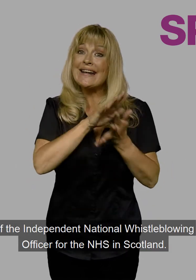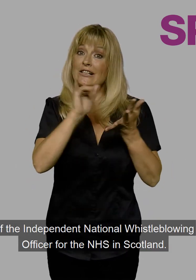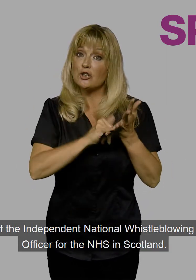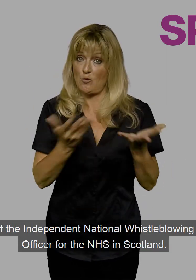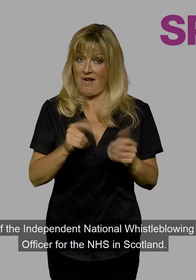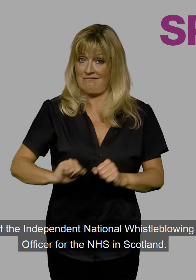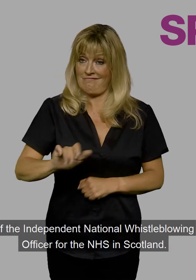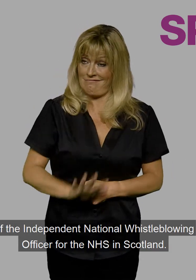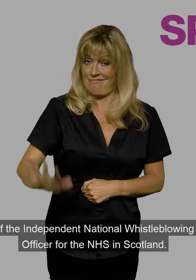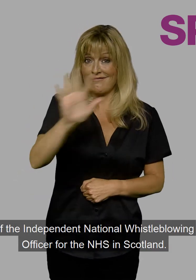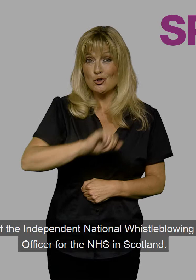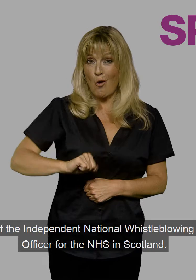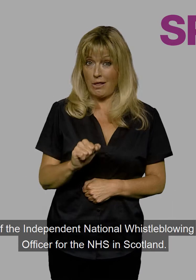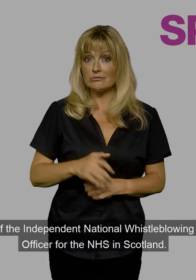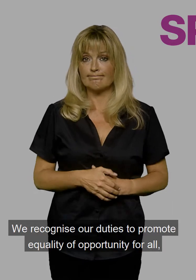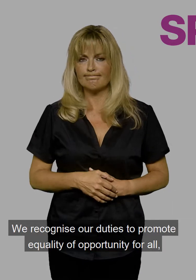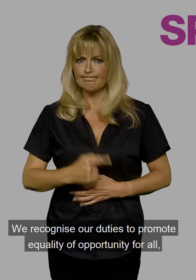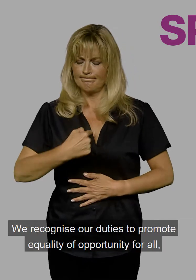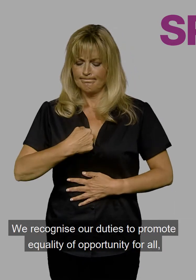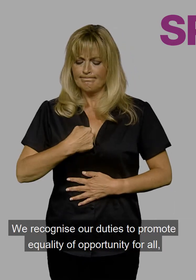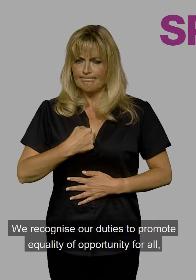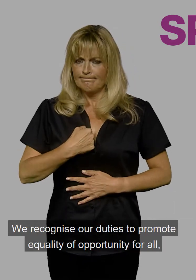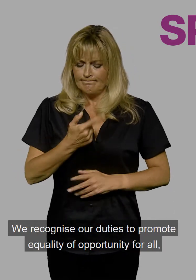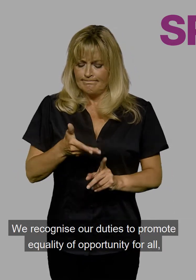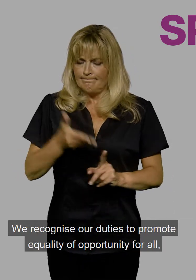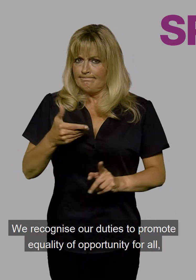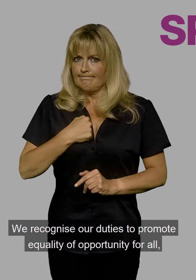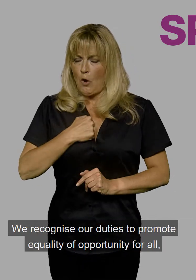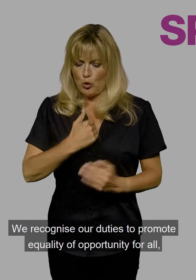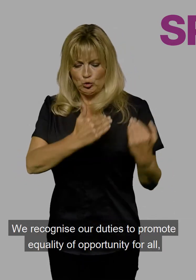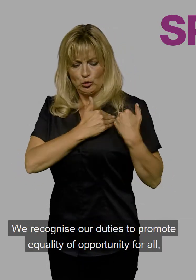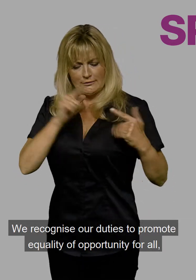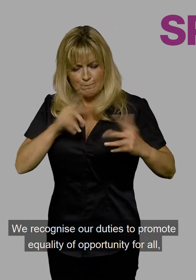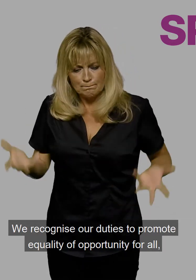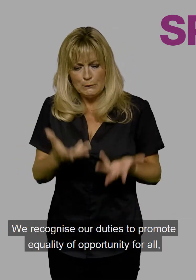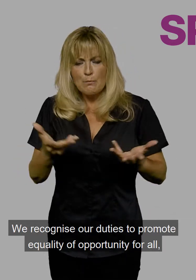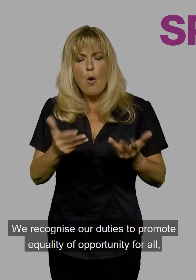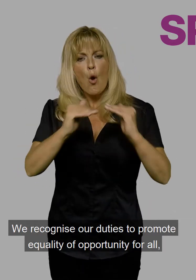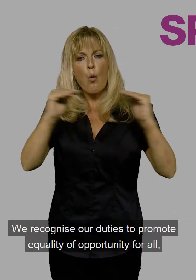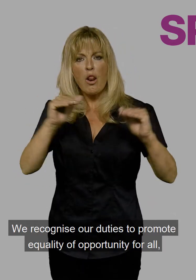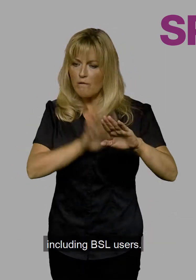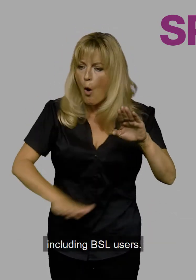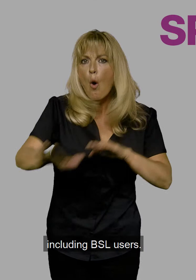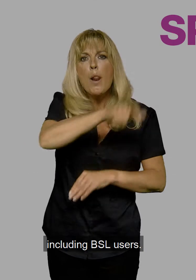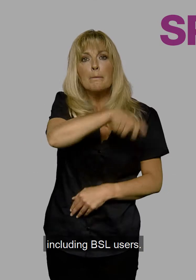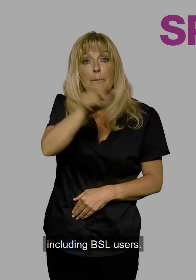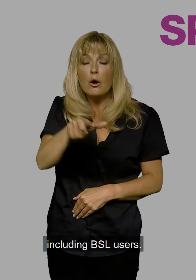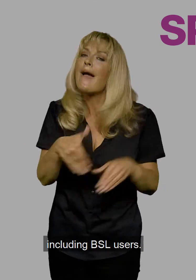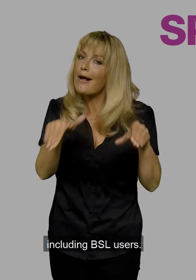in Scotland. We recognise our duties to promote equality of opportunity for all, including BSL